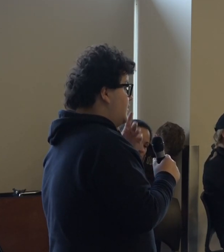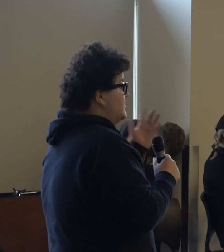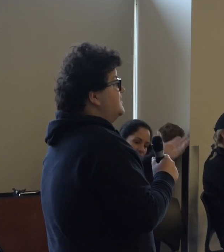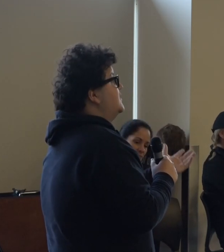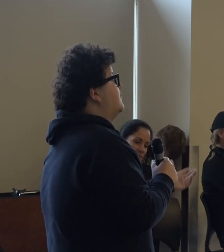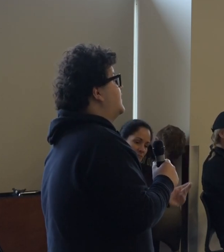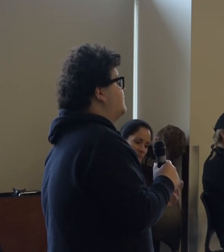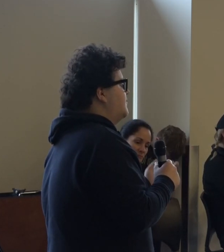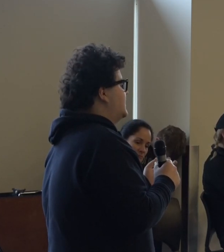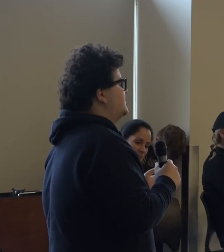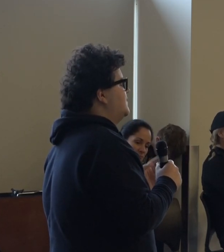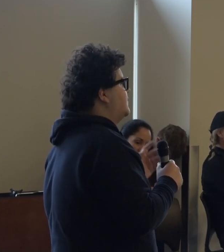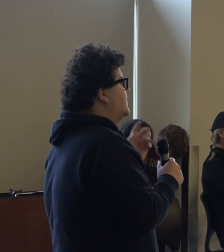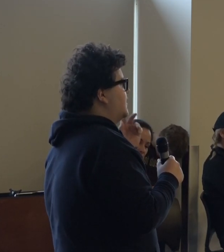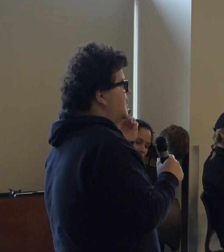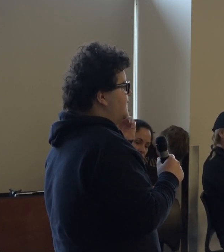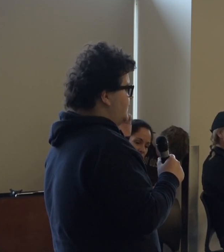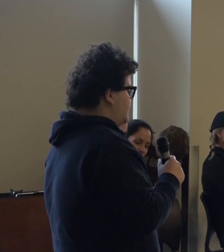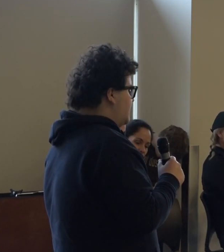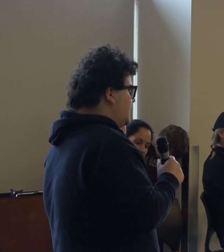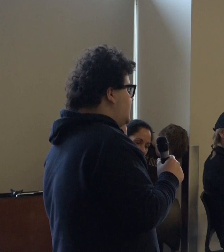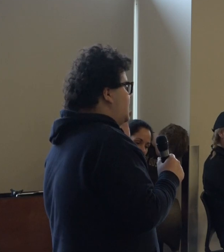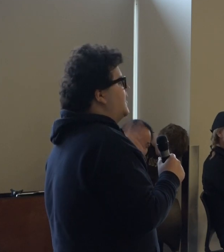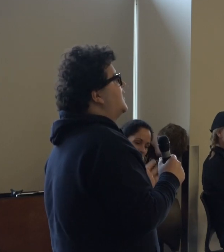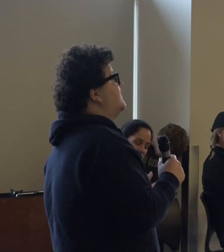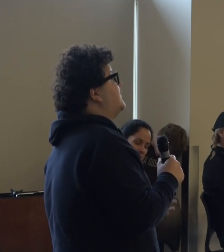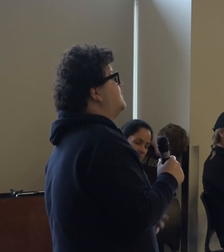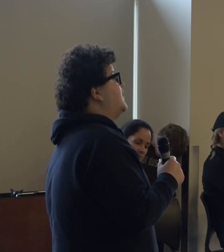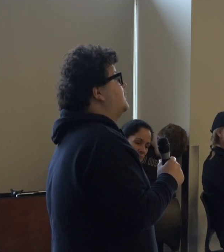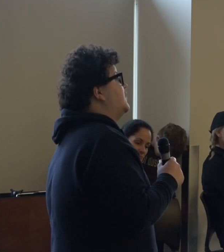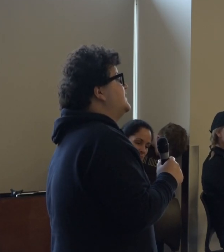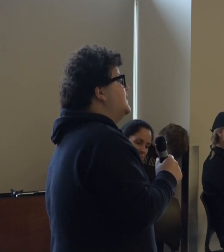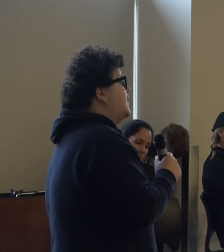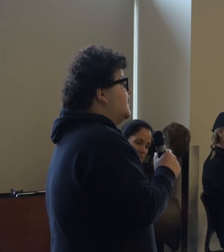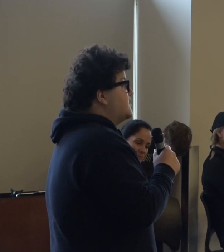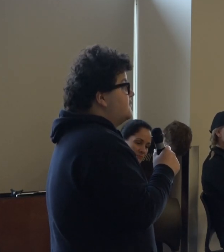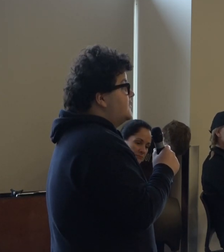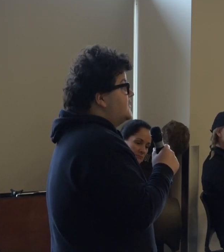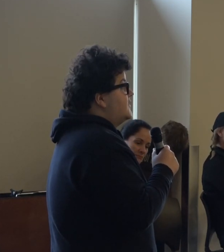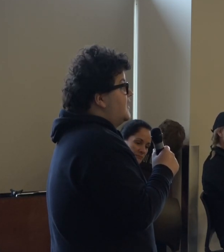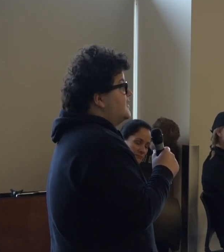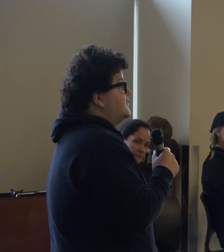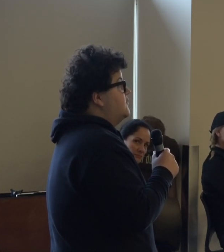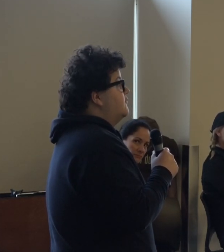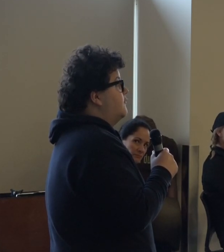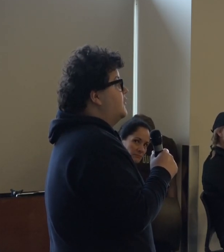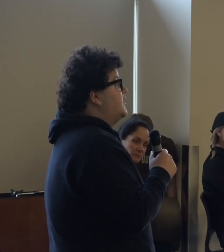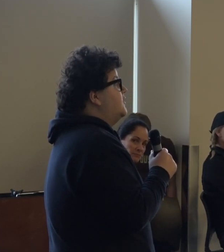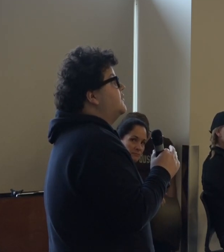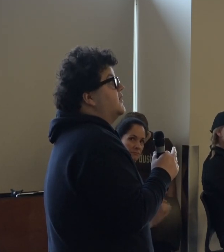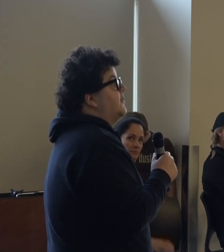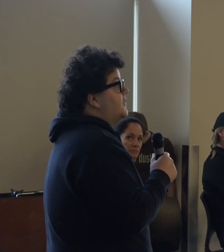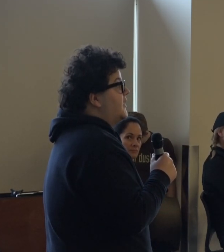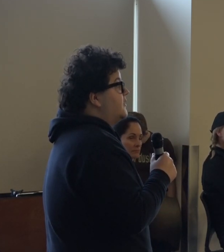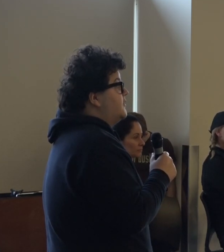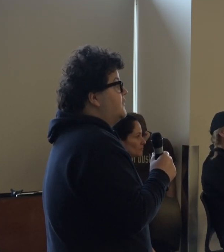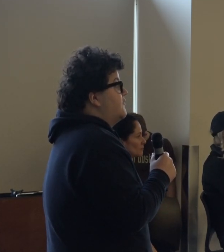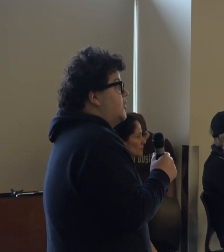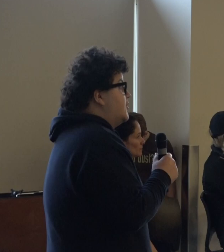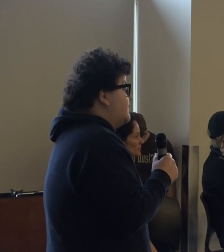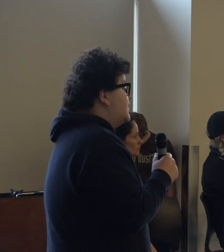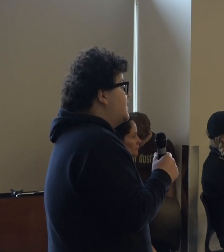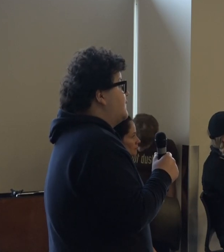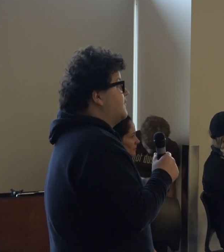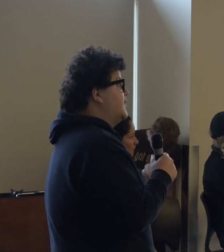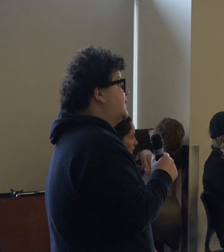for LGBTQI plus people, for a lot of different minorities. I just wanted to ask you, what do you think about that? Do you